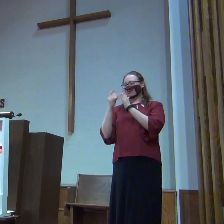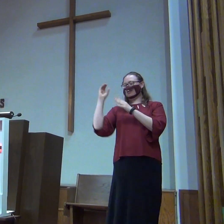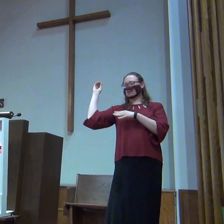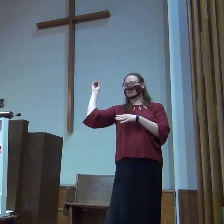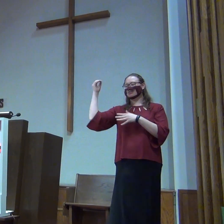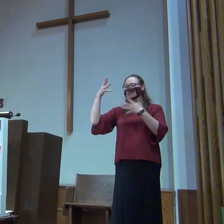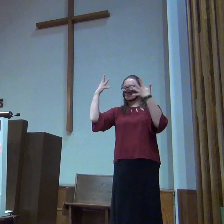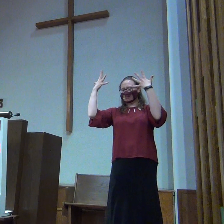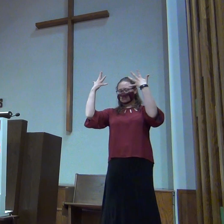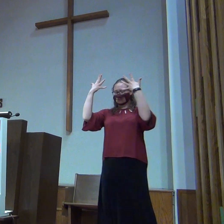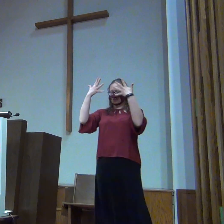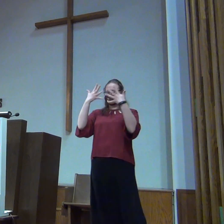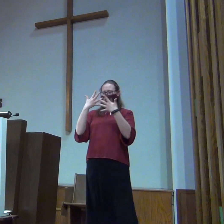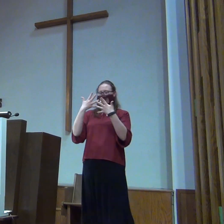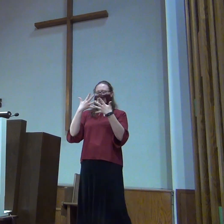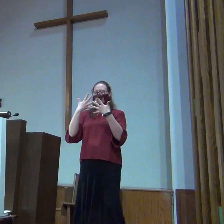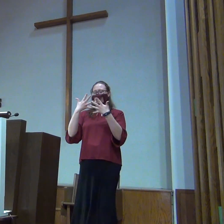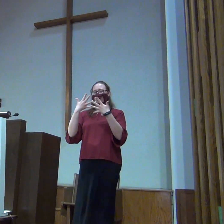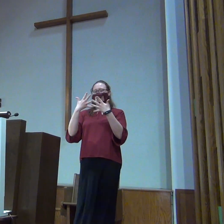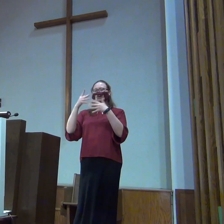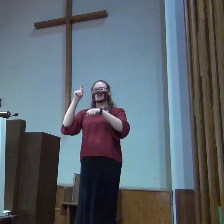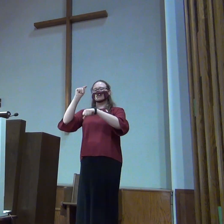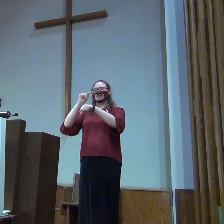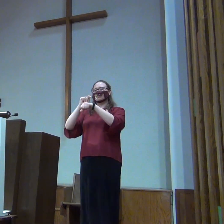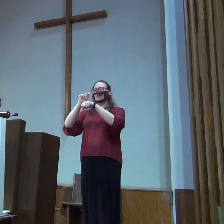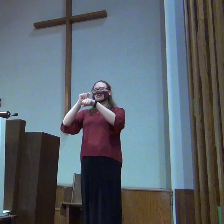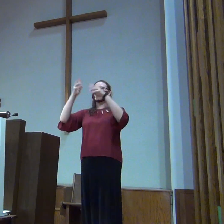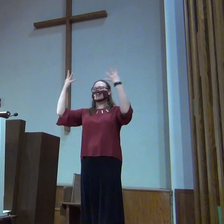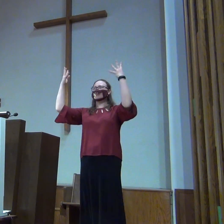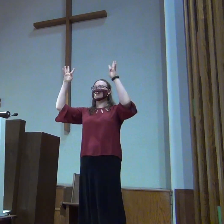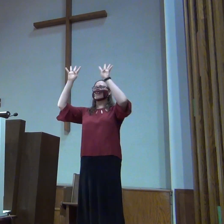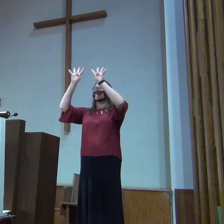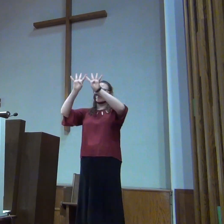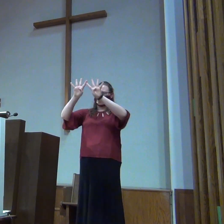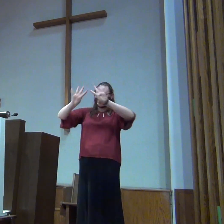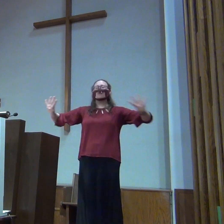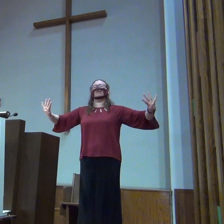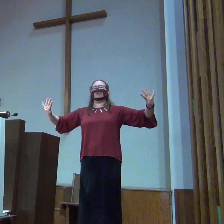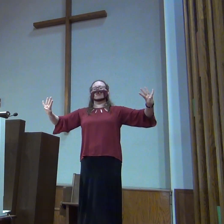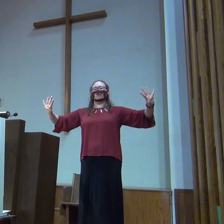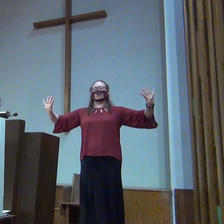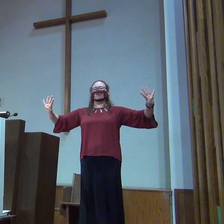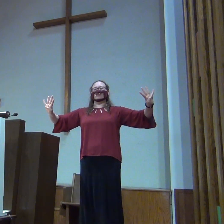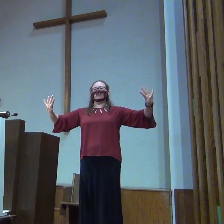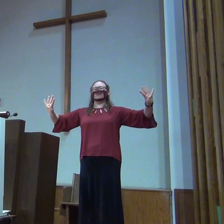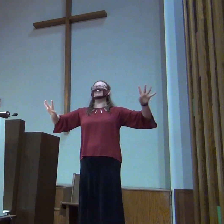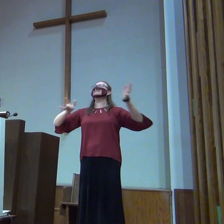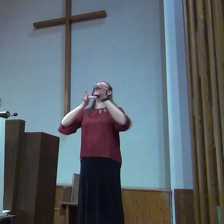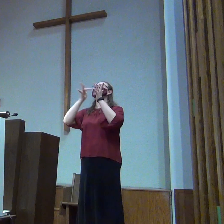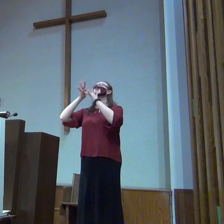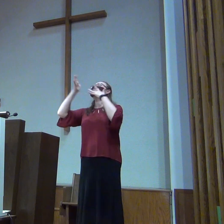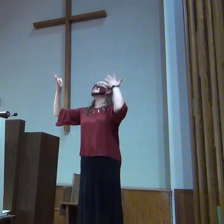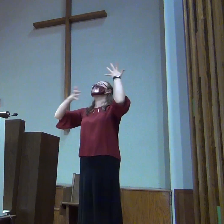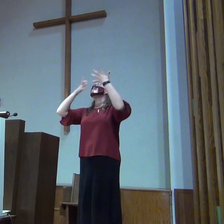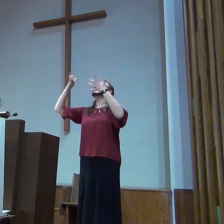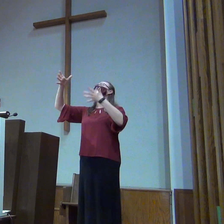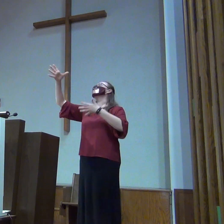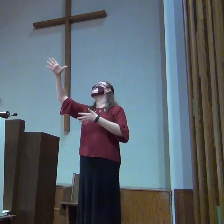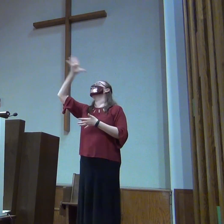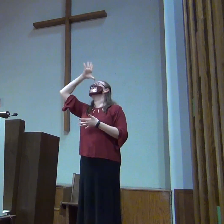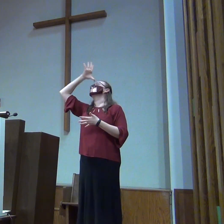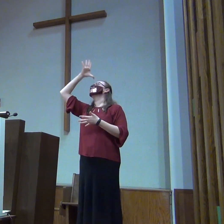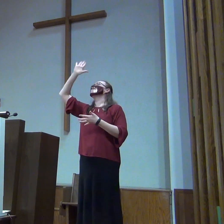darkened, and the veil of the temple was torn in the midst. When Jesus had cried with a loud voice, Father, into thy